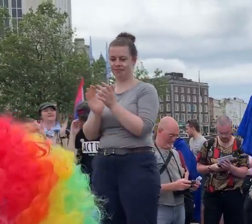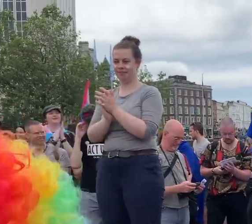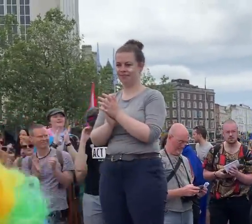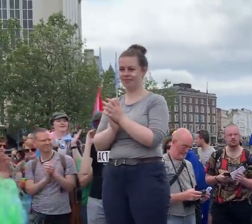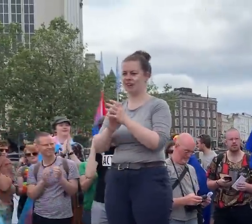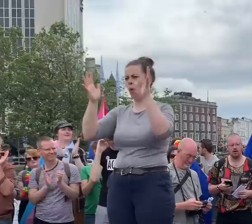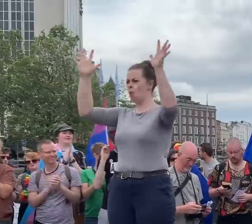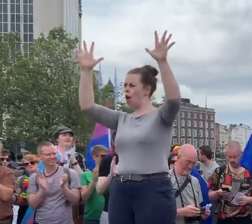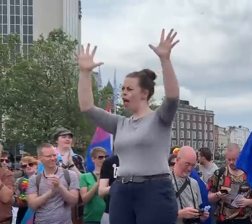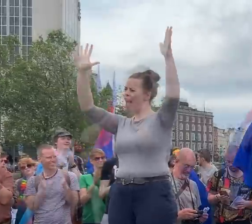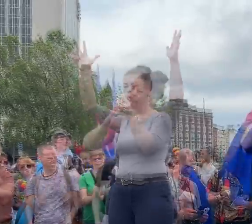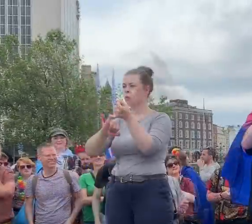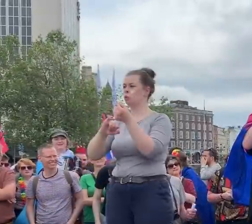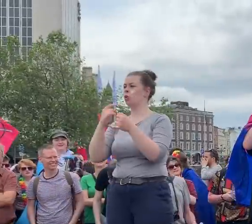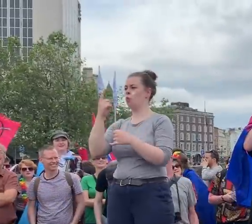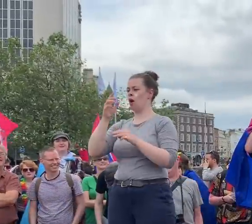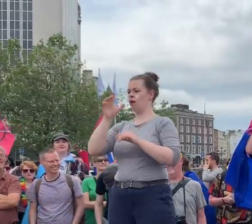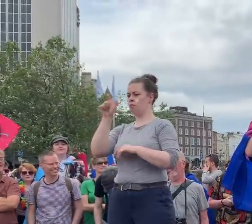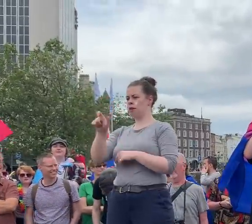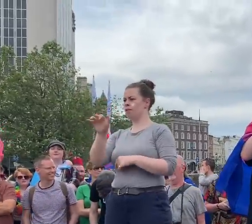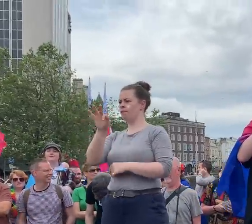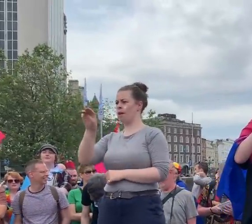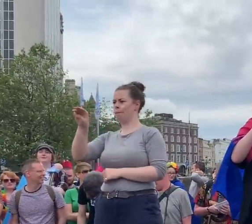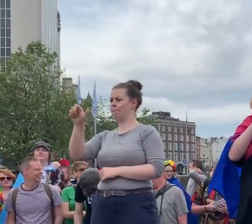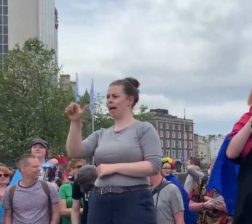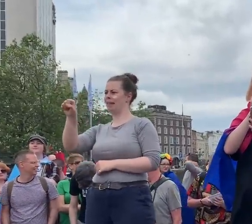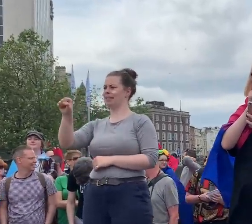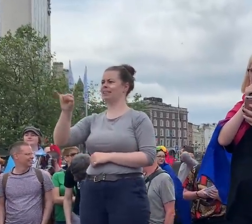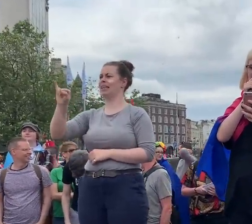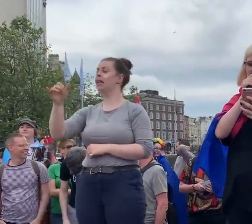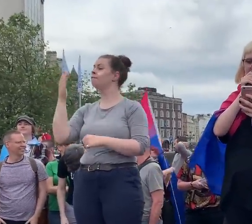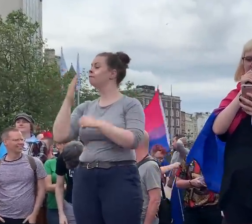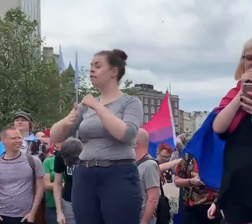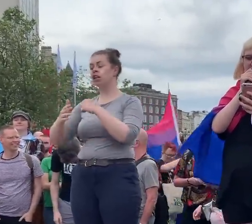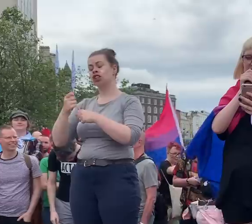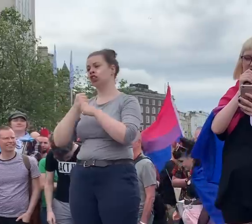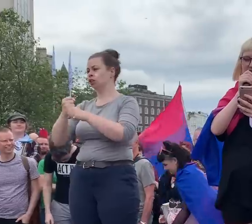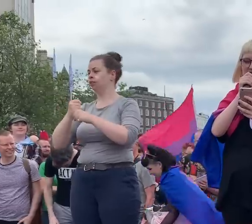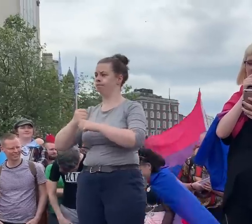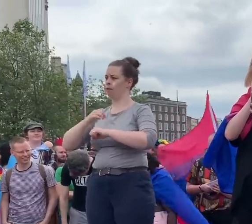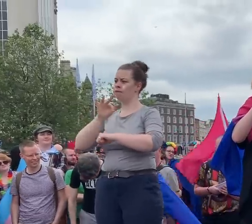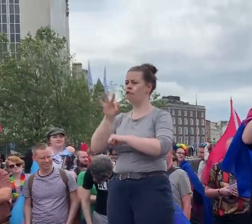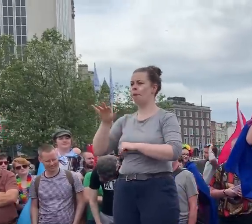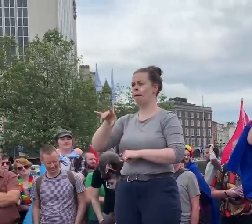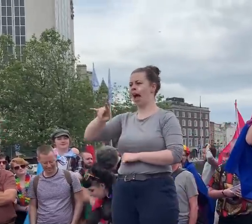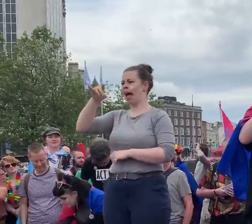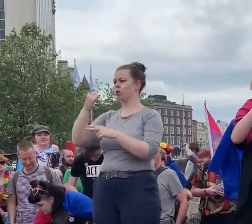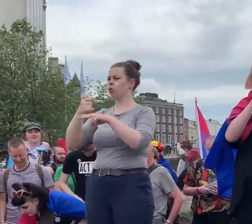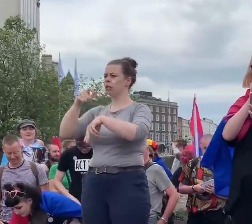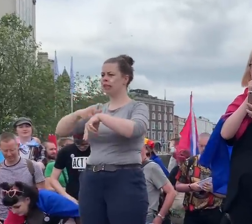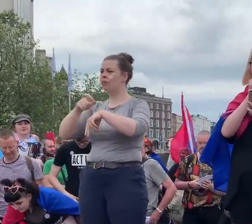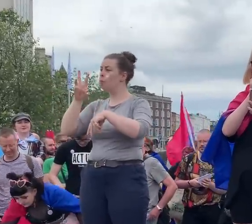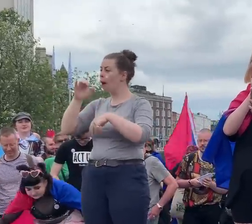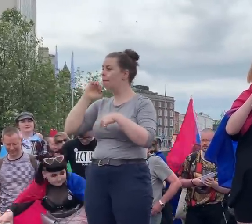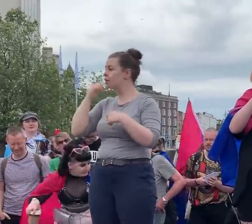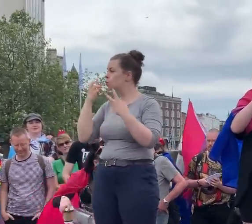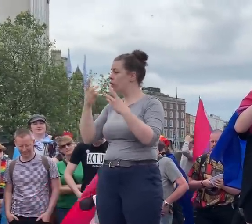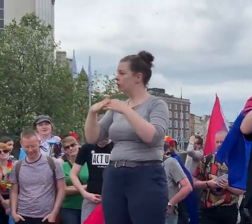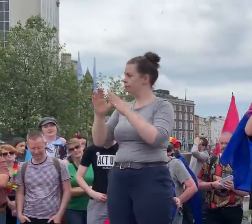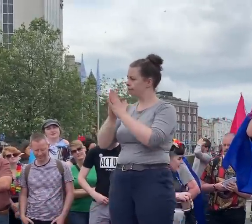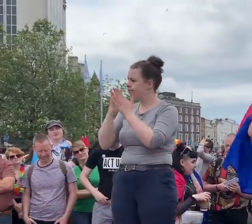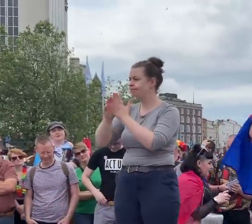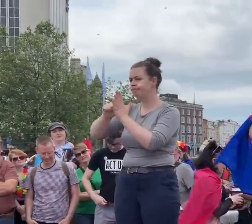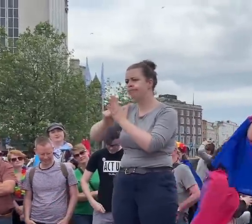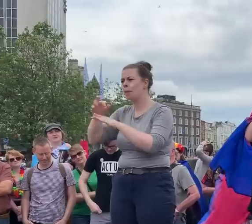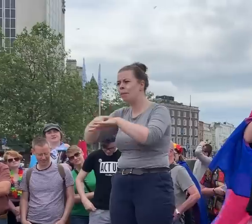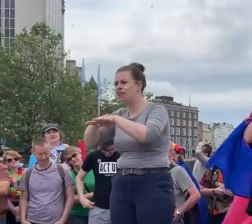Give it up for Aoife! See, Budalani's protested since his high school days when he had to march for textbooks and better school infrastructure.